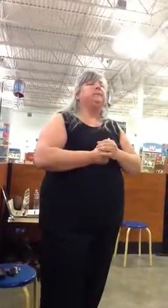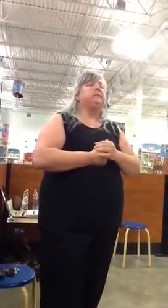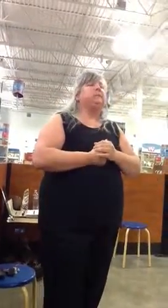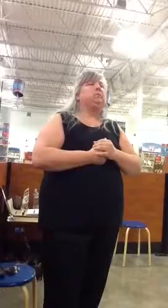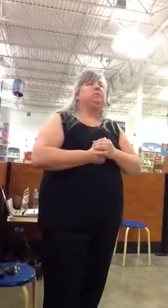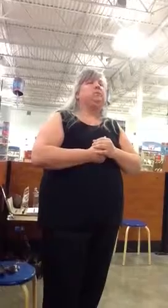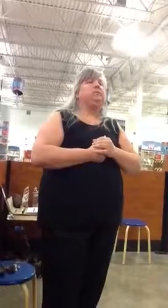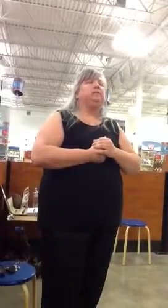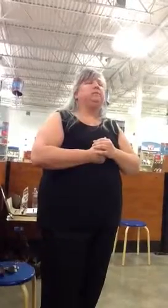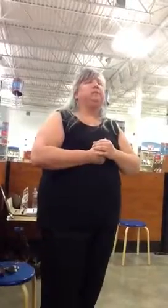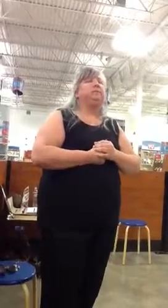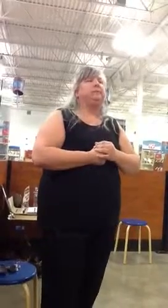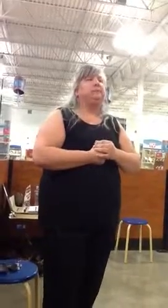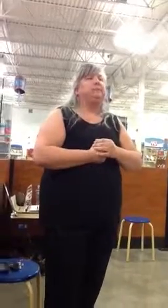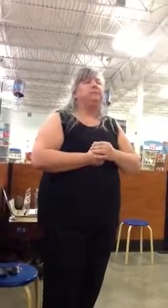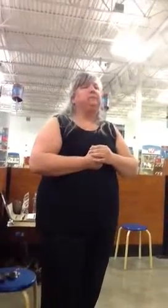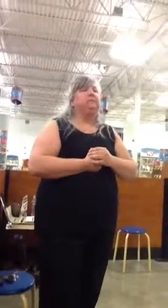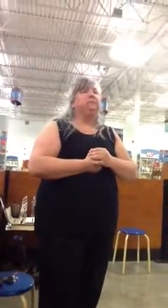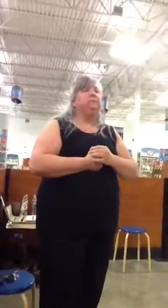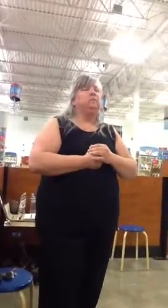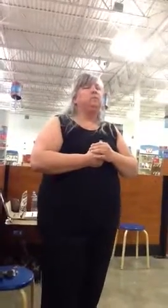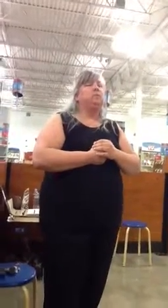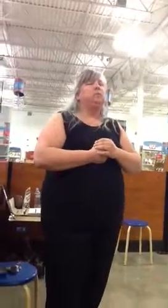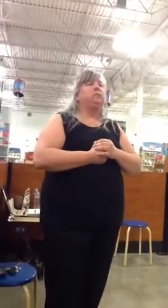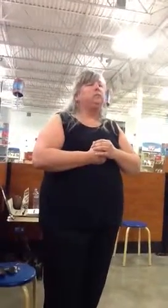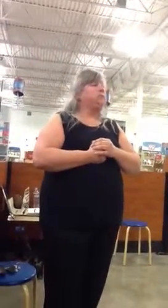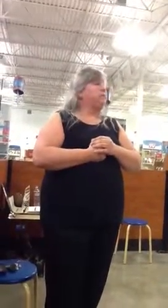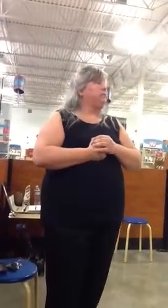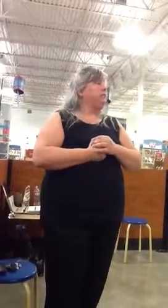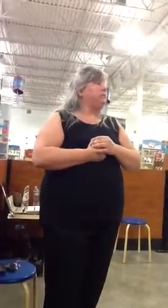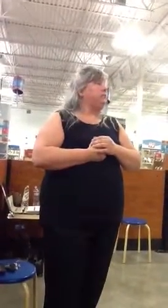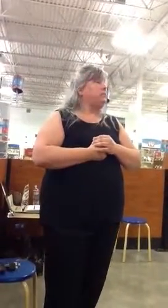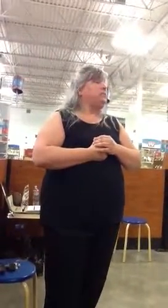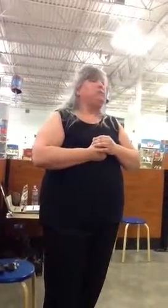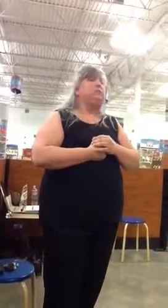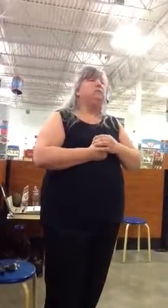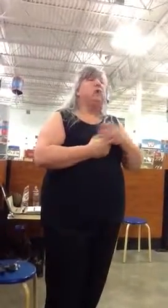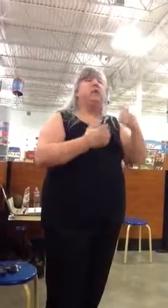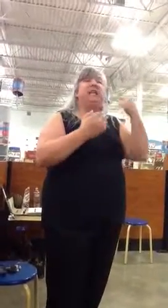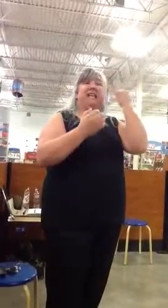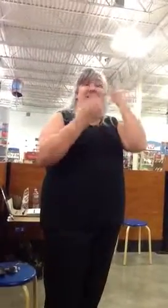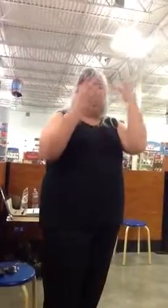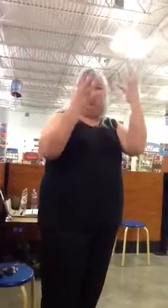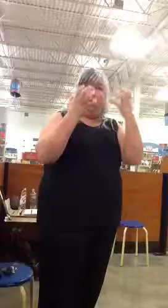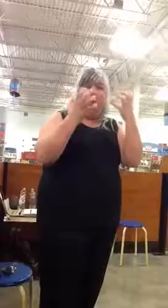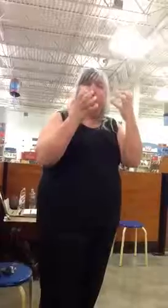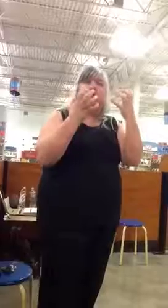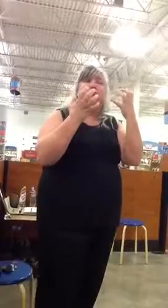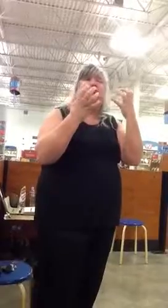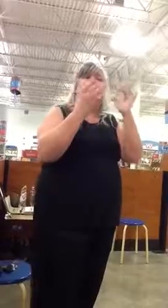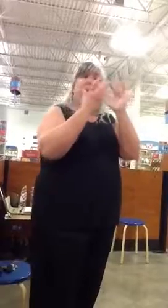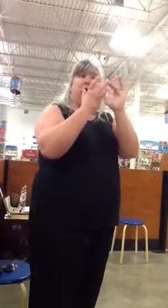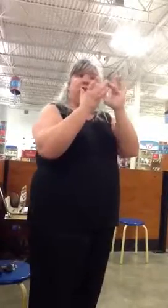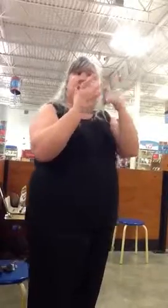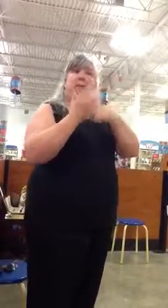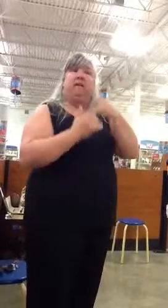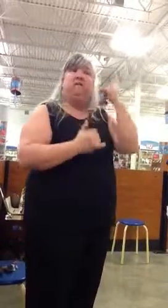Okay. Now, if you want to get a hold of me via phone number, it's on here. But